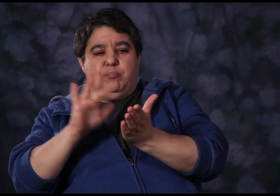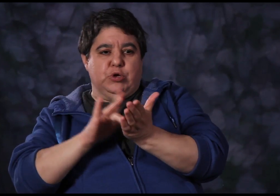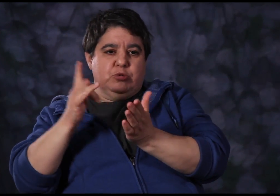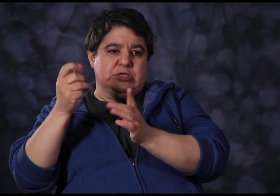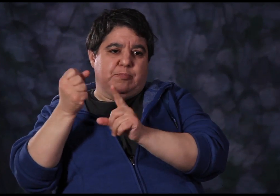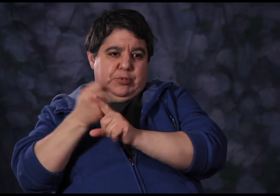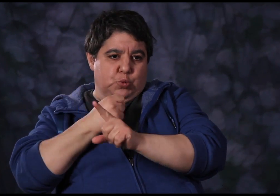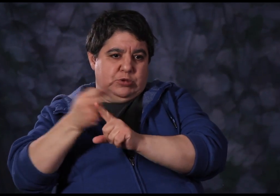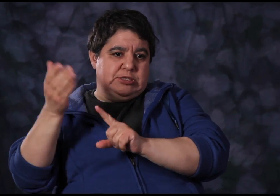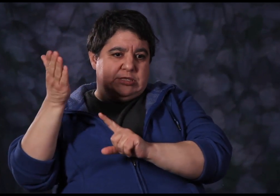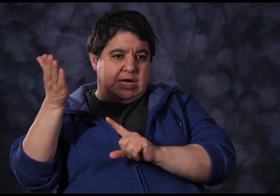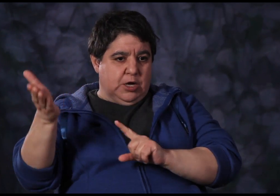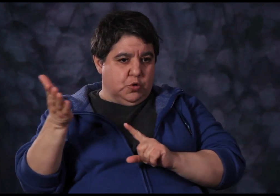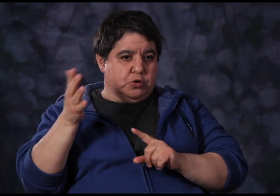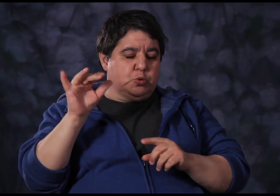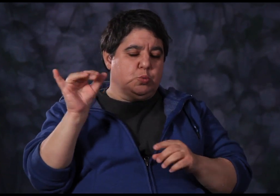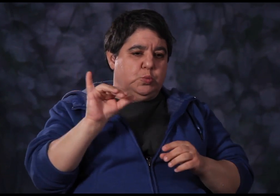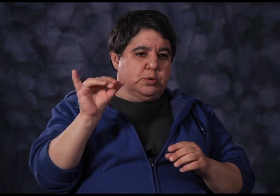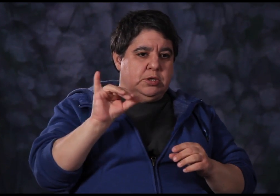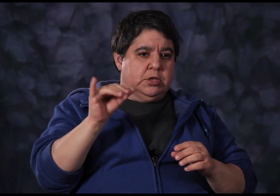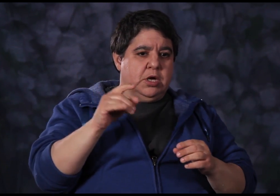was abuse in the school environment as well.